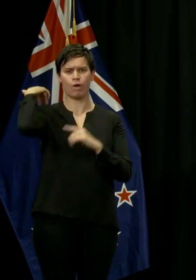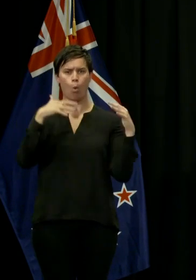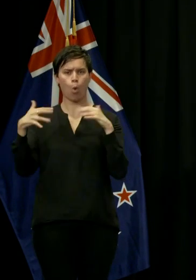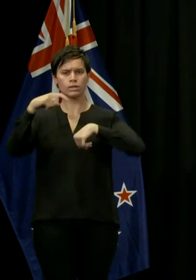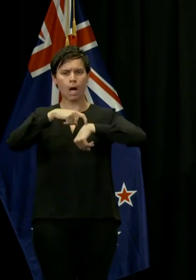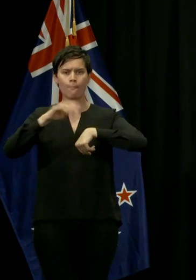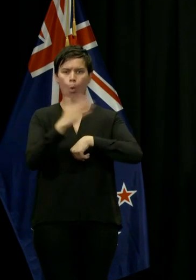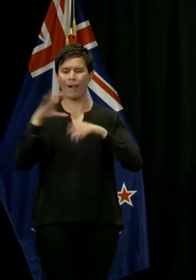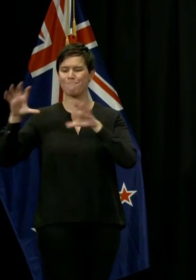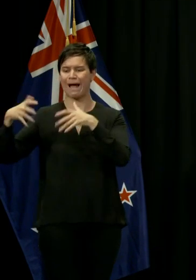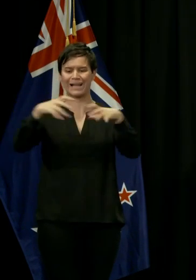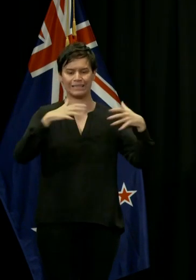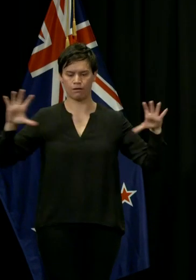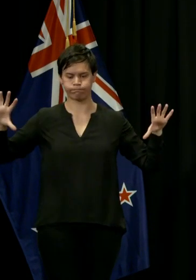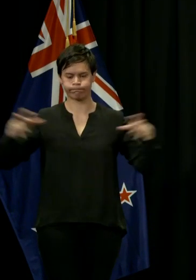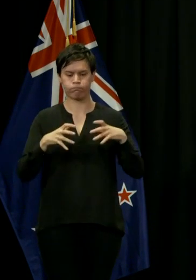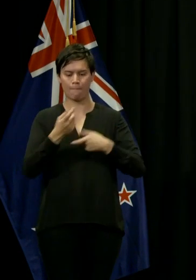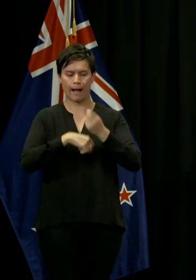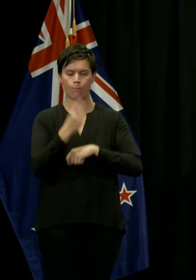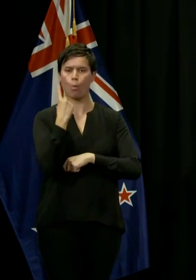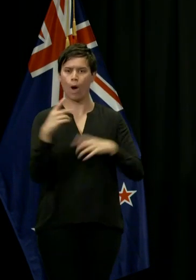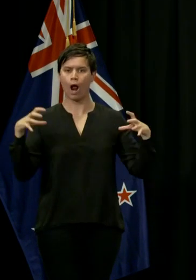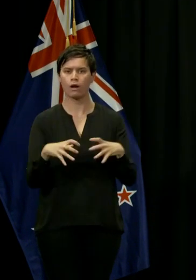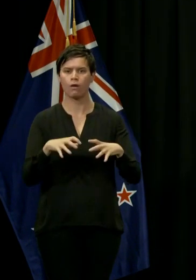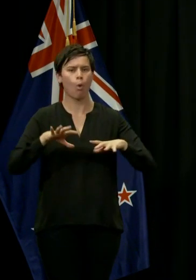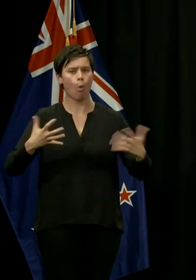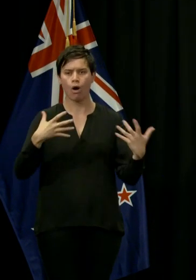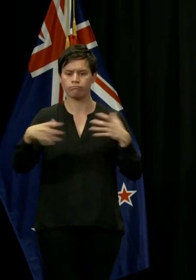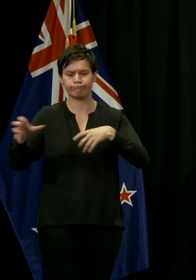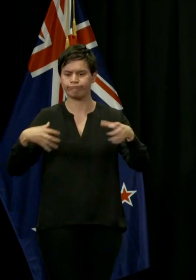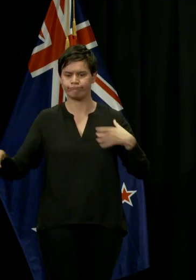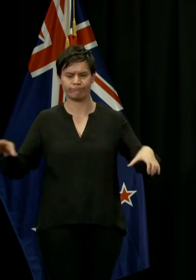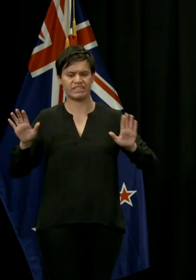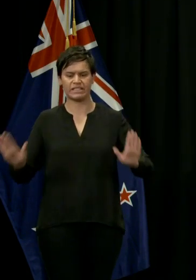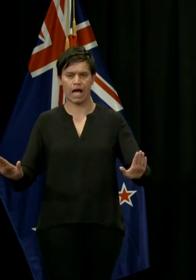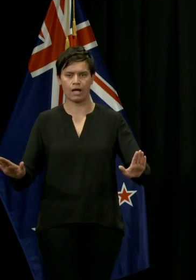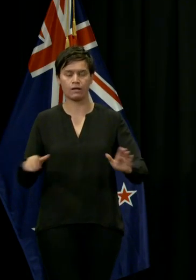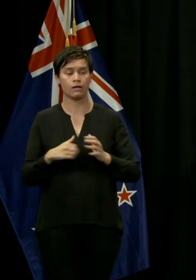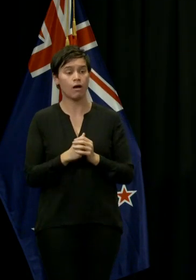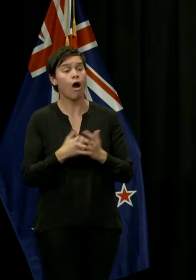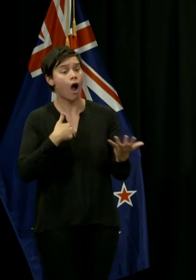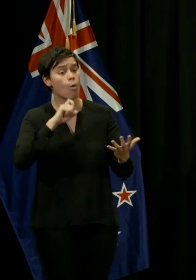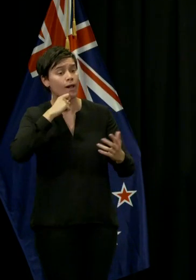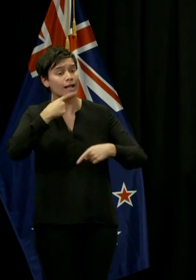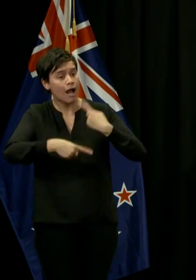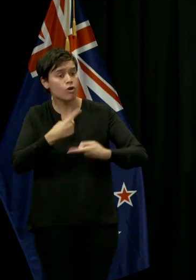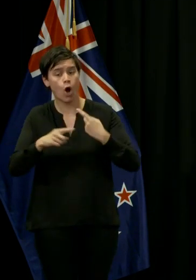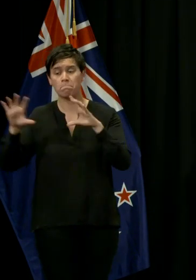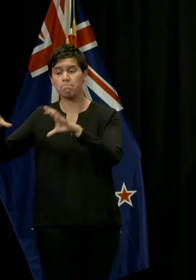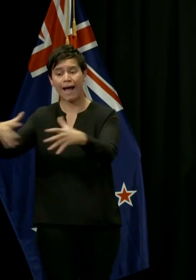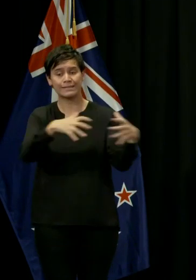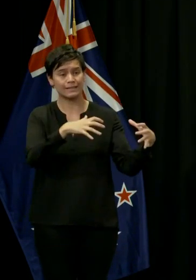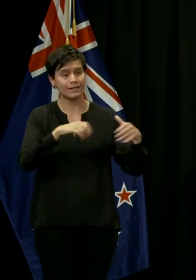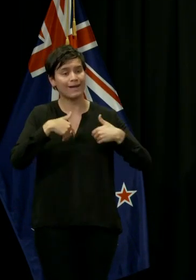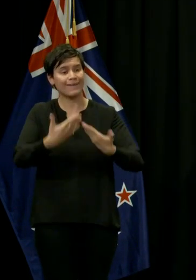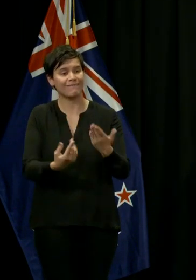the opposition to be kept up to date, to make sure that they are able to apply their role as those who are